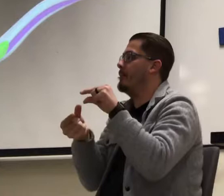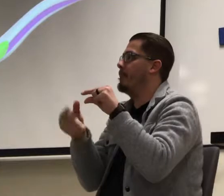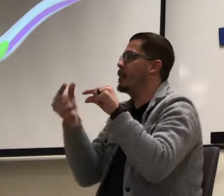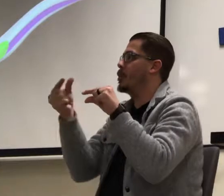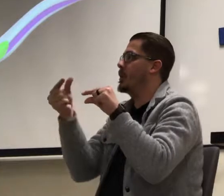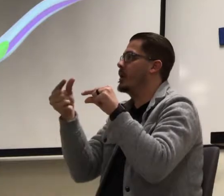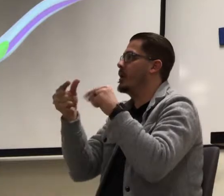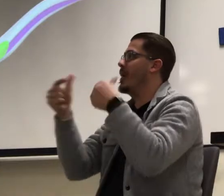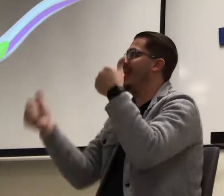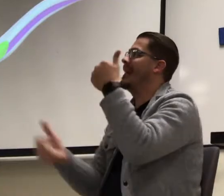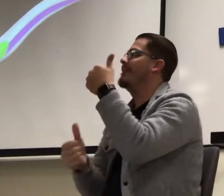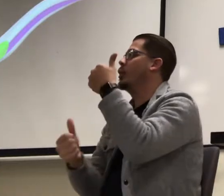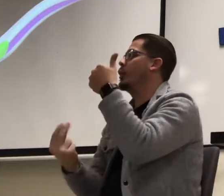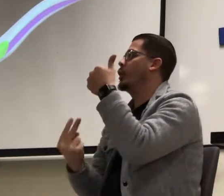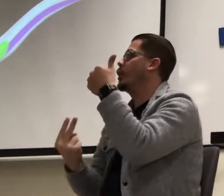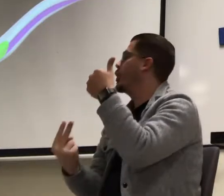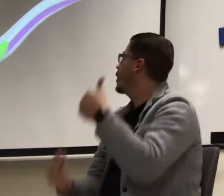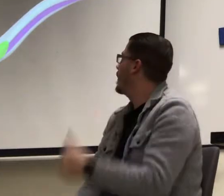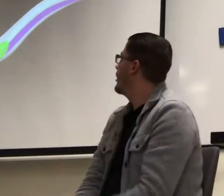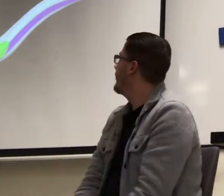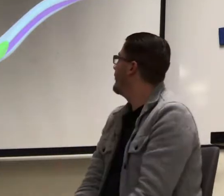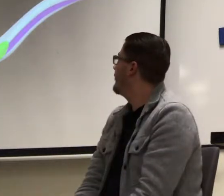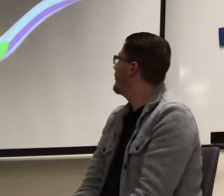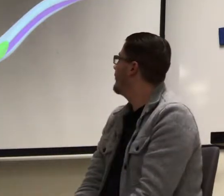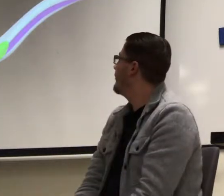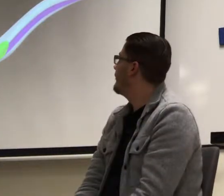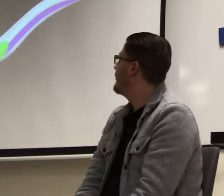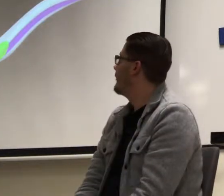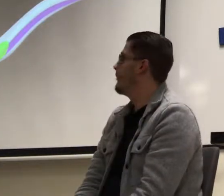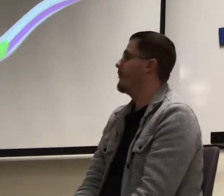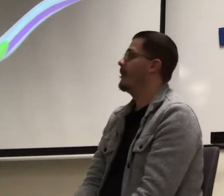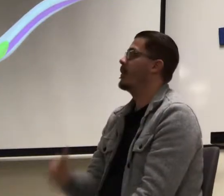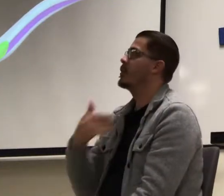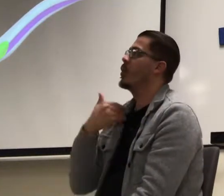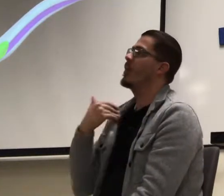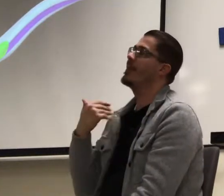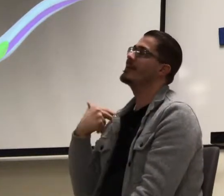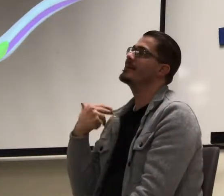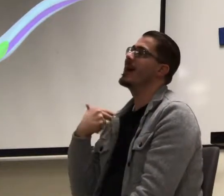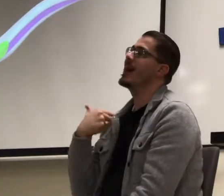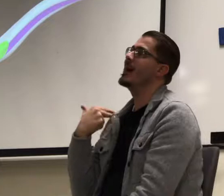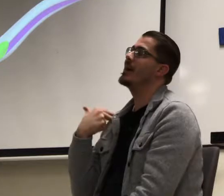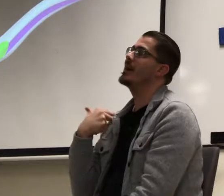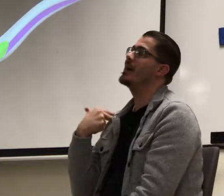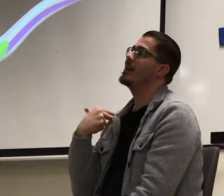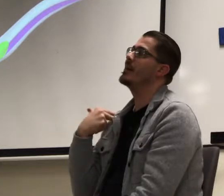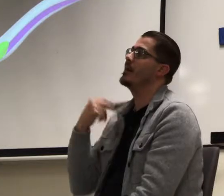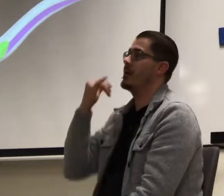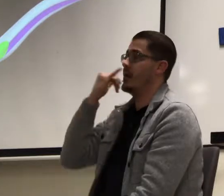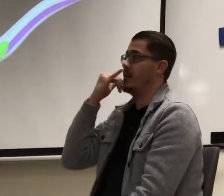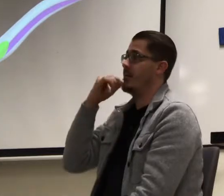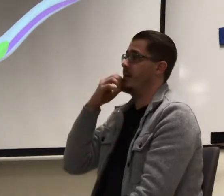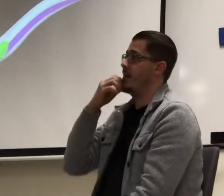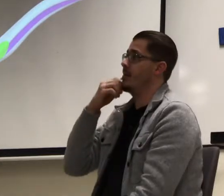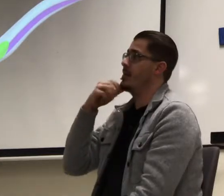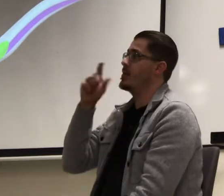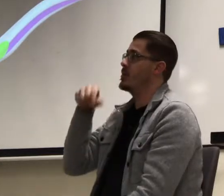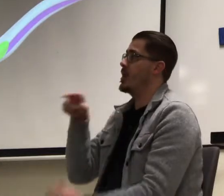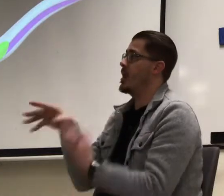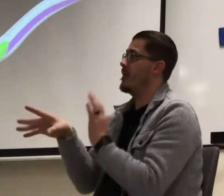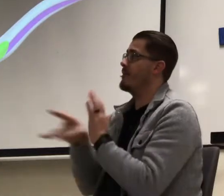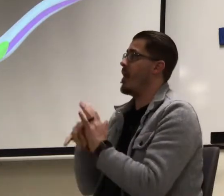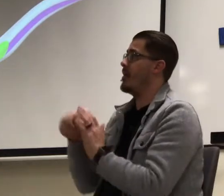green. Okay, it's toward the acromial end. But if you can locate that